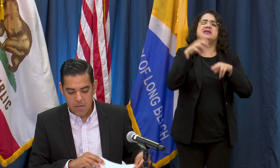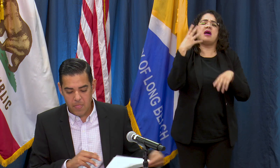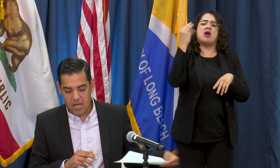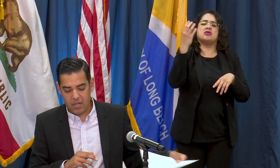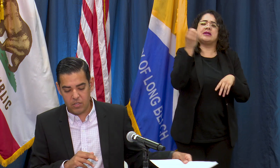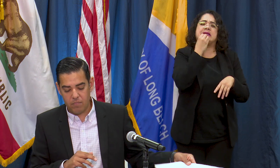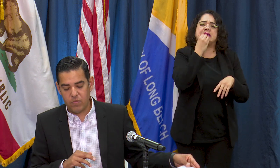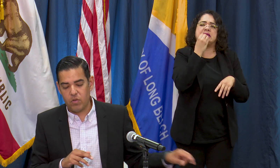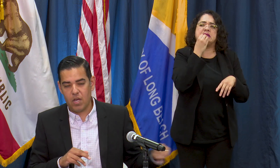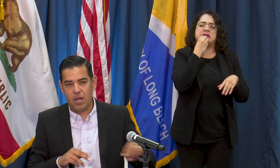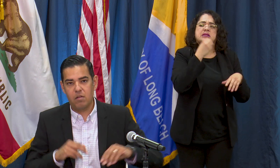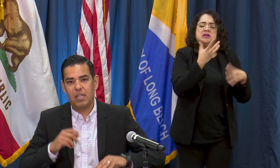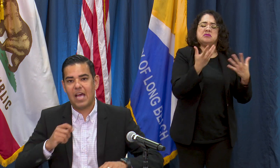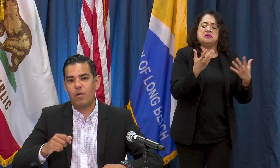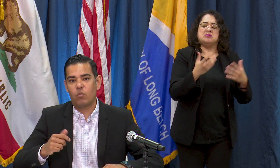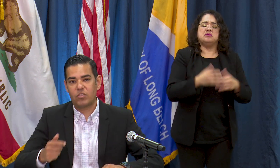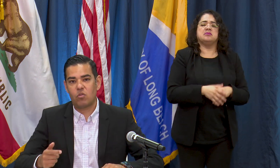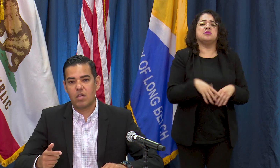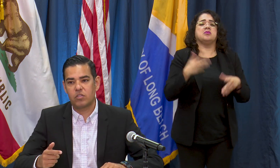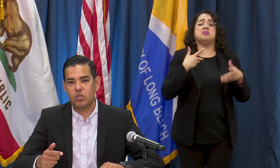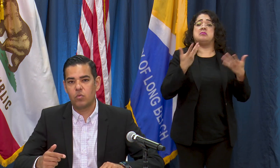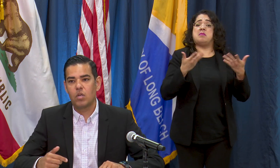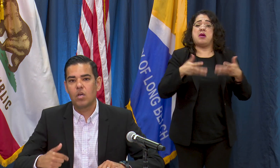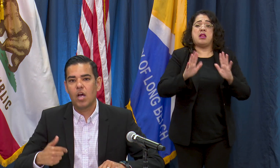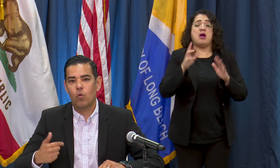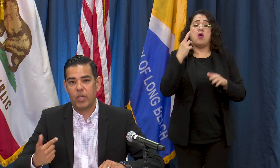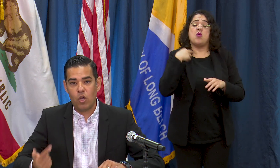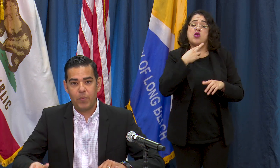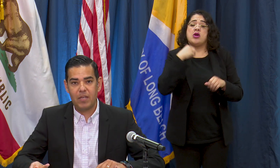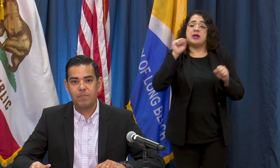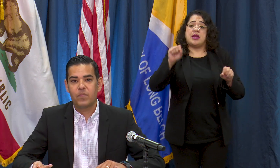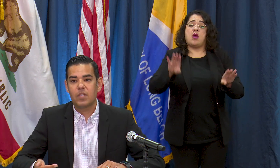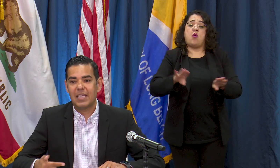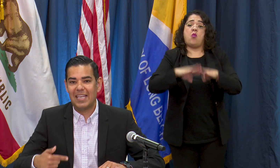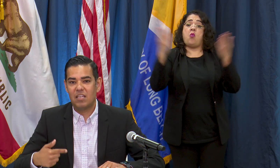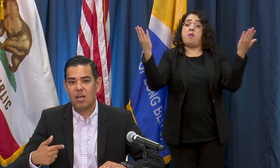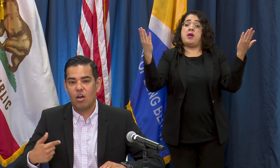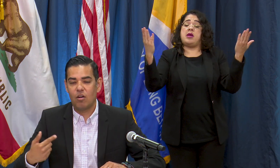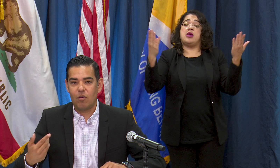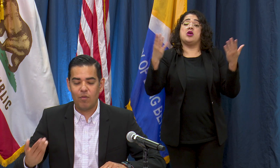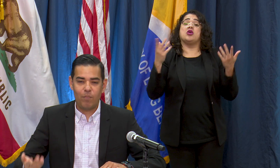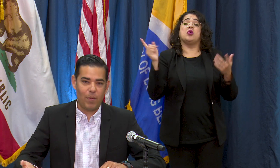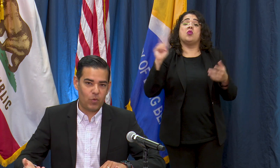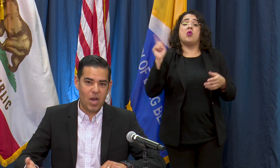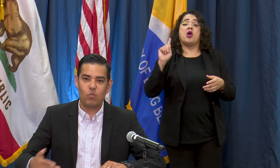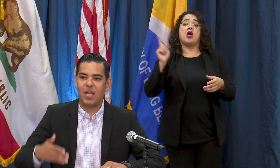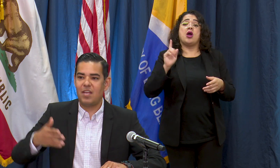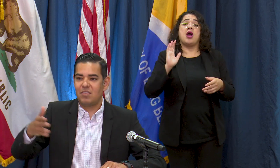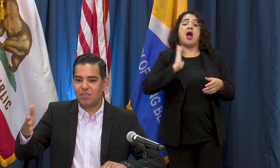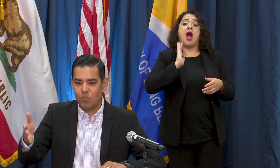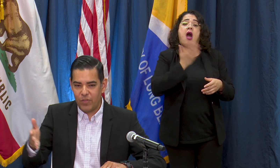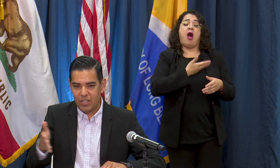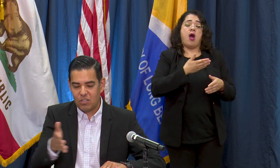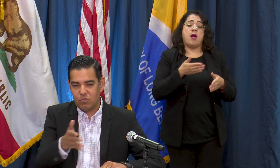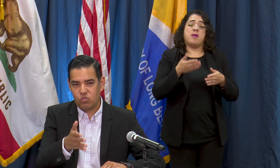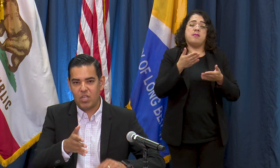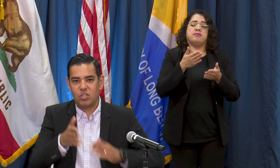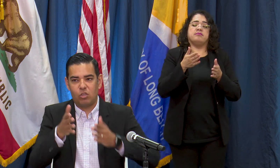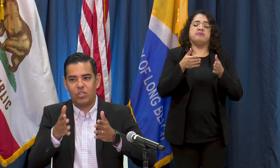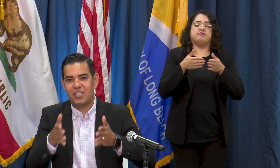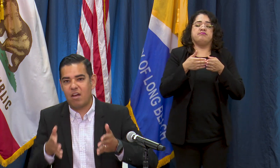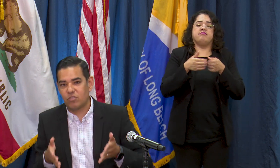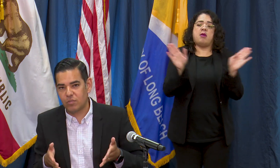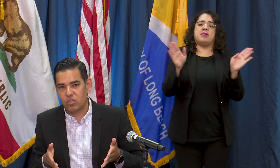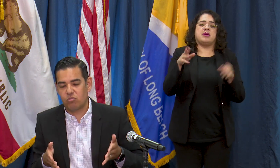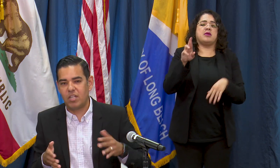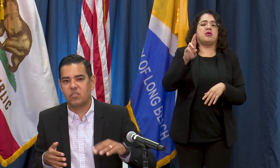about allowing restaurants to reopen in our public right-of-ways, moving into some streets,